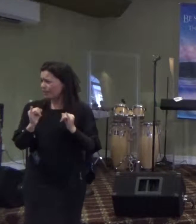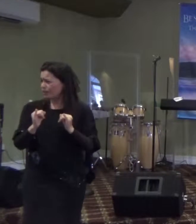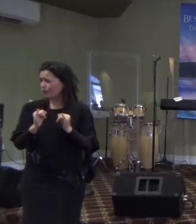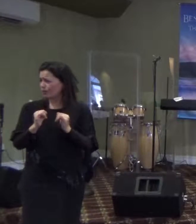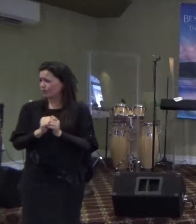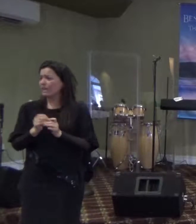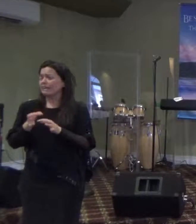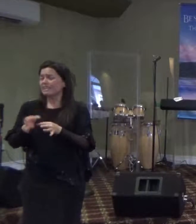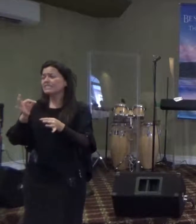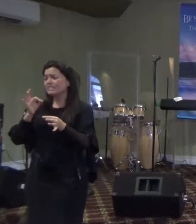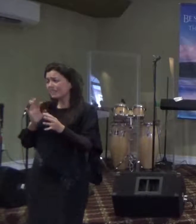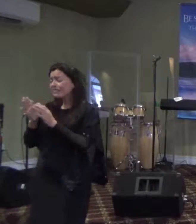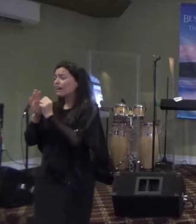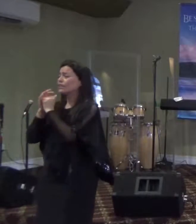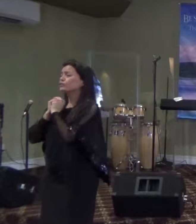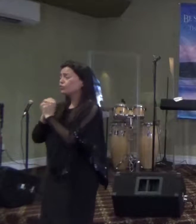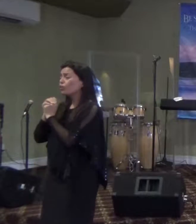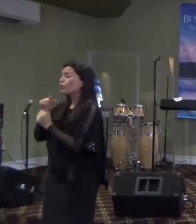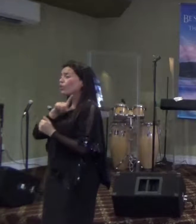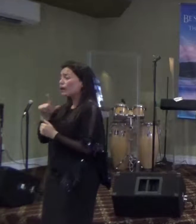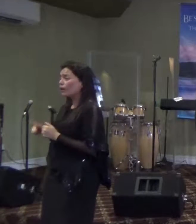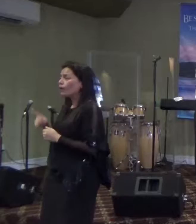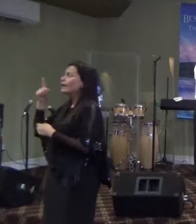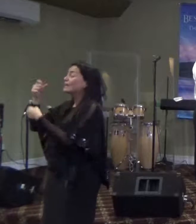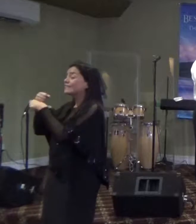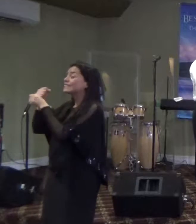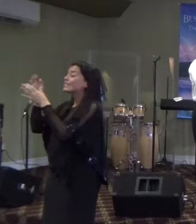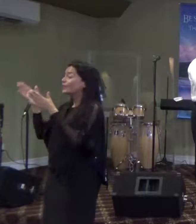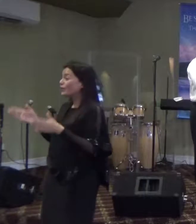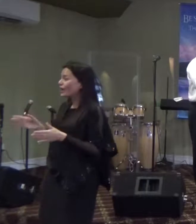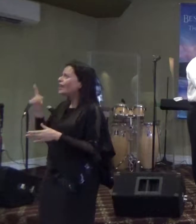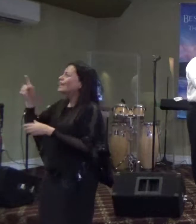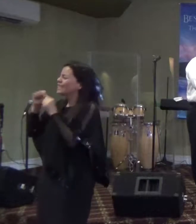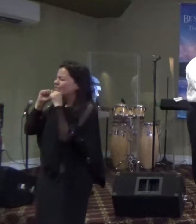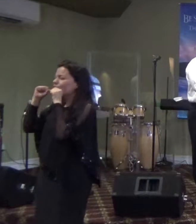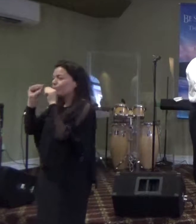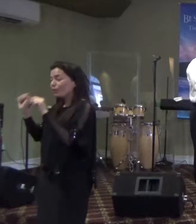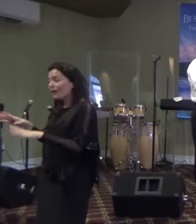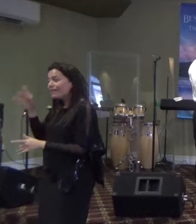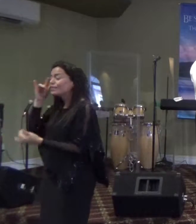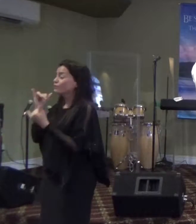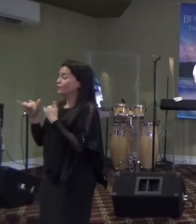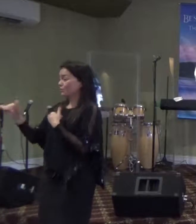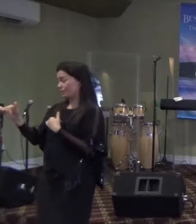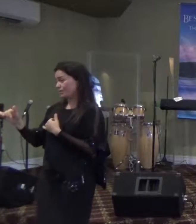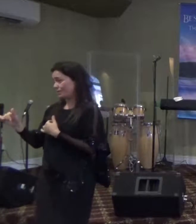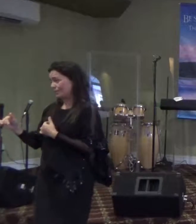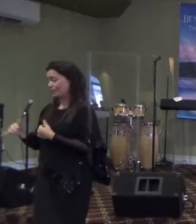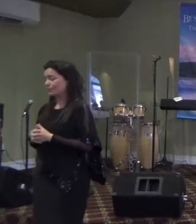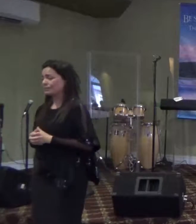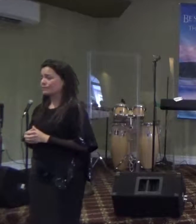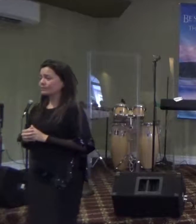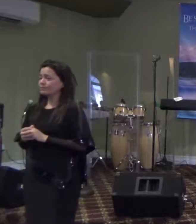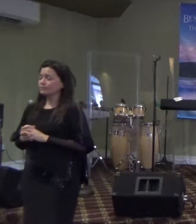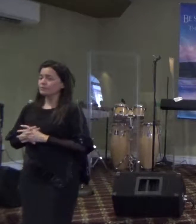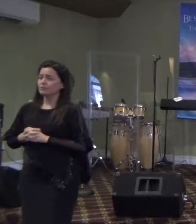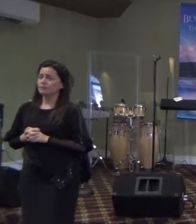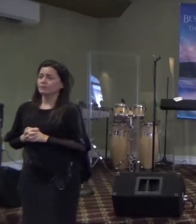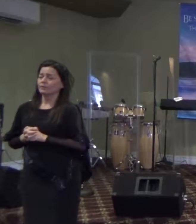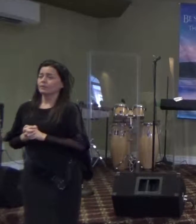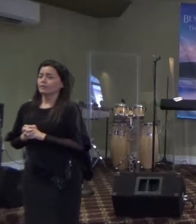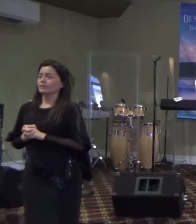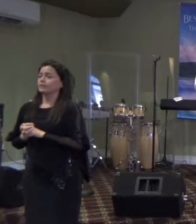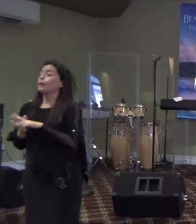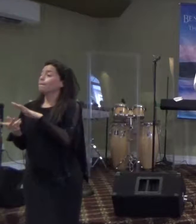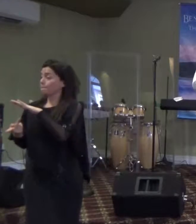al Creador, before the Creator, el cual es bendito por los who siglos. is blessed Amén. for the centuries. Aquí San